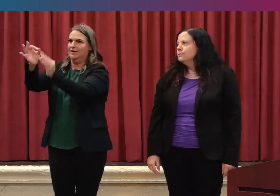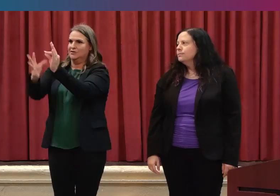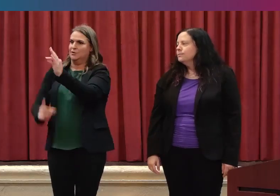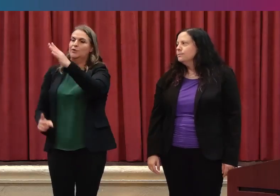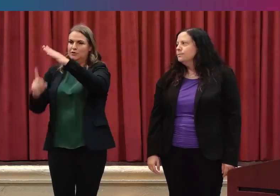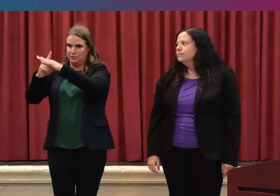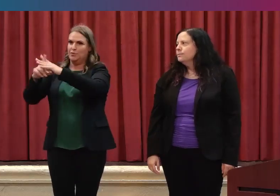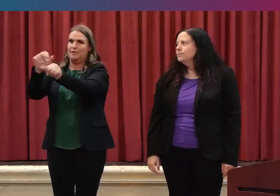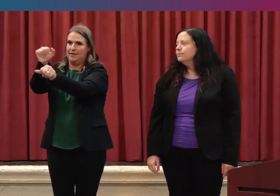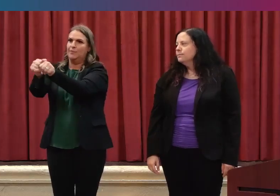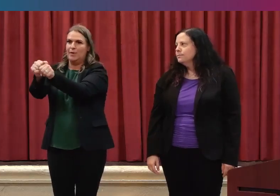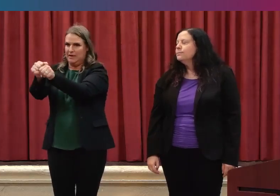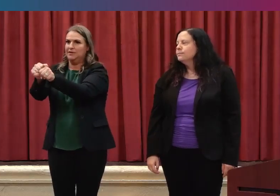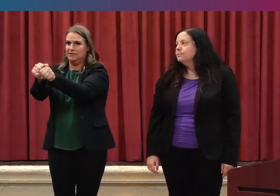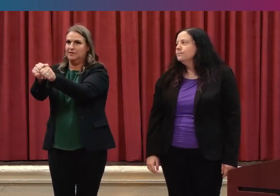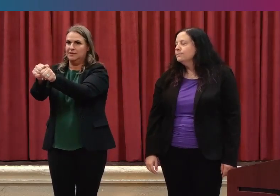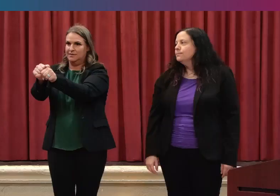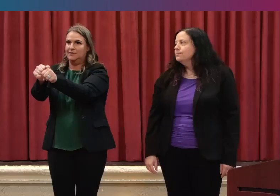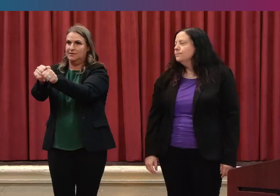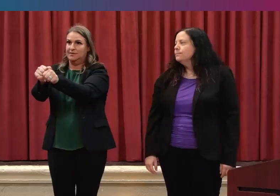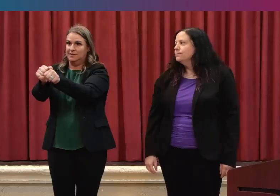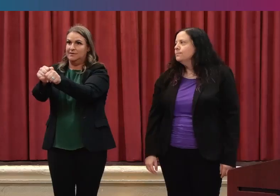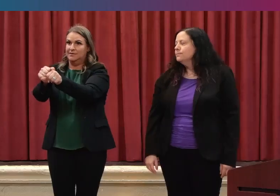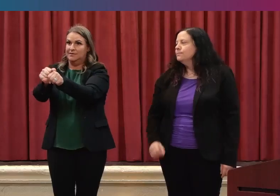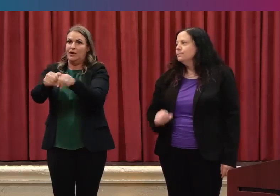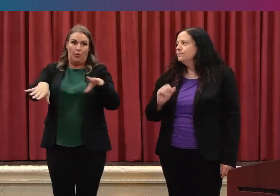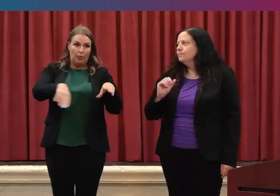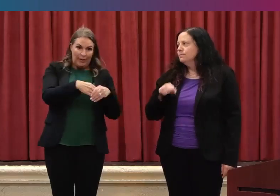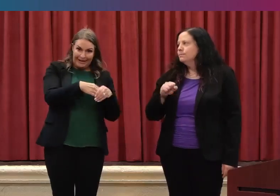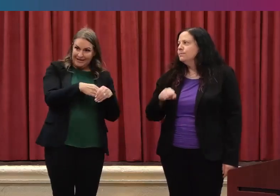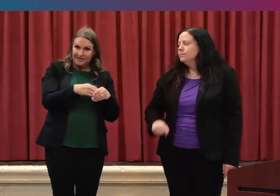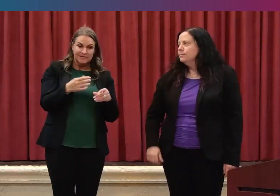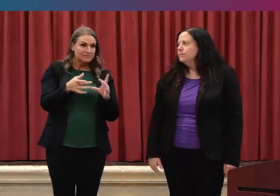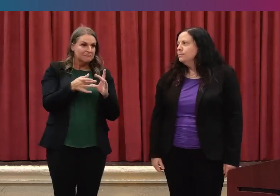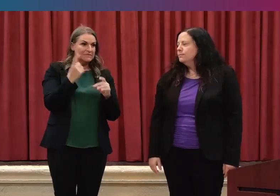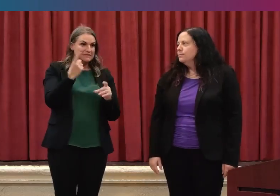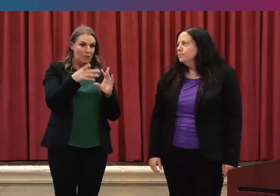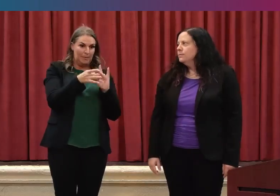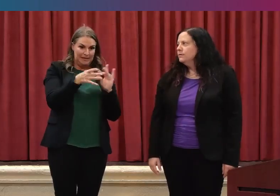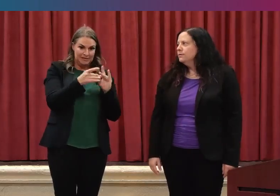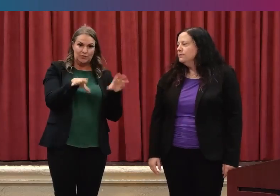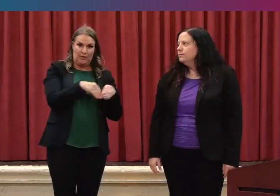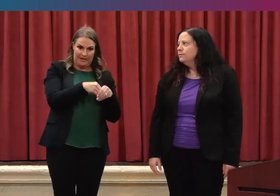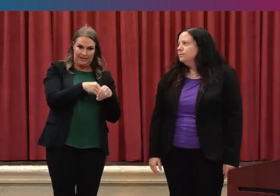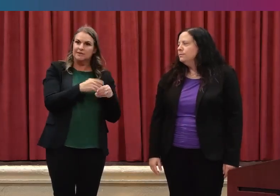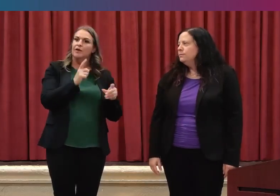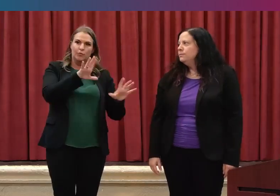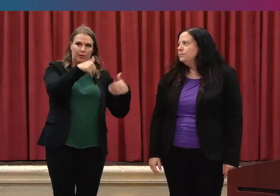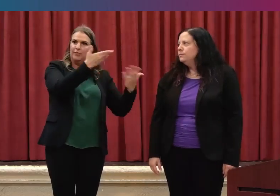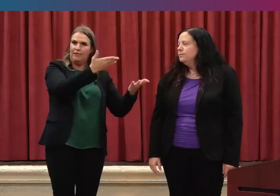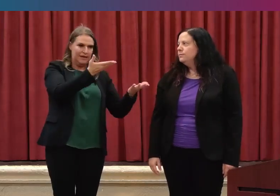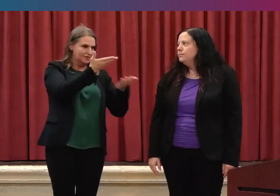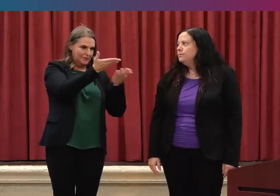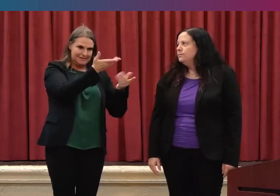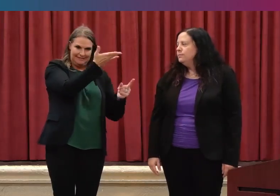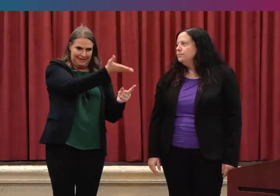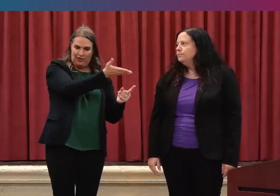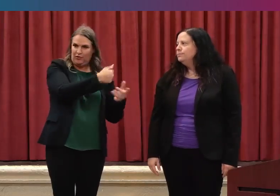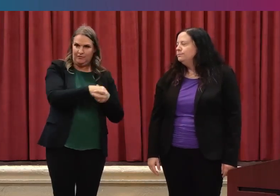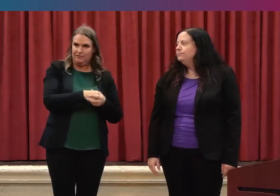we will look to find an interpreter to fill that assignment. Absolutely. Somebody had mentioned weddings. I know